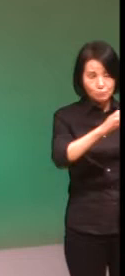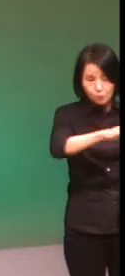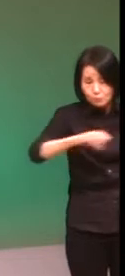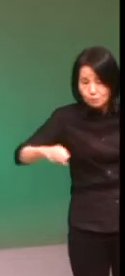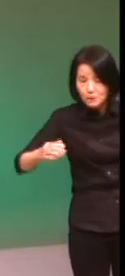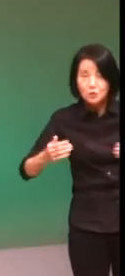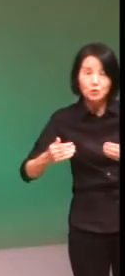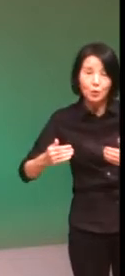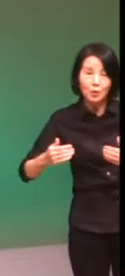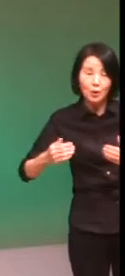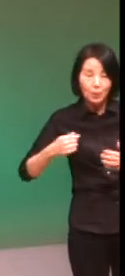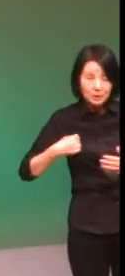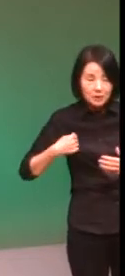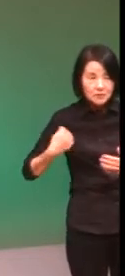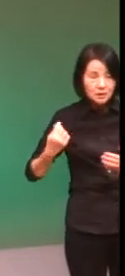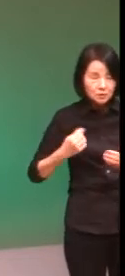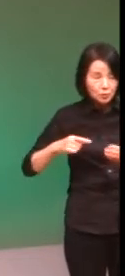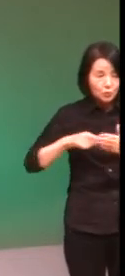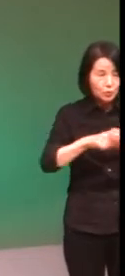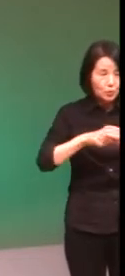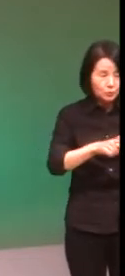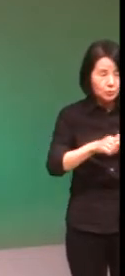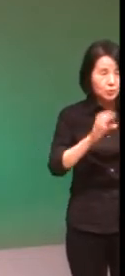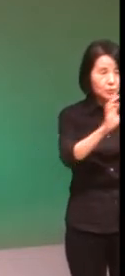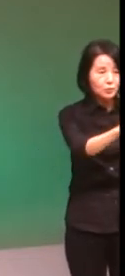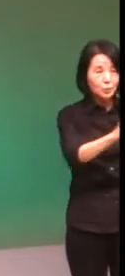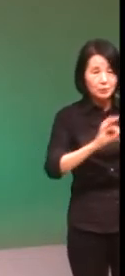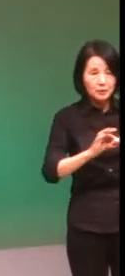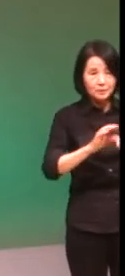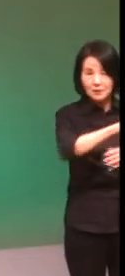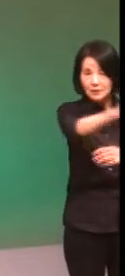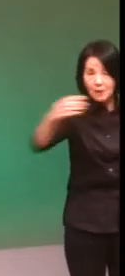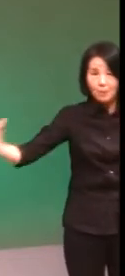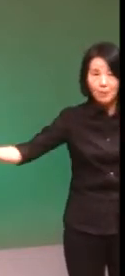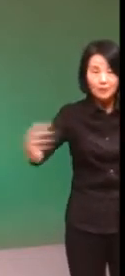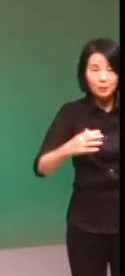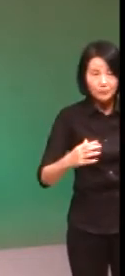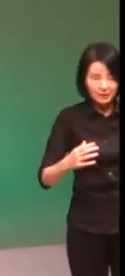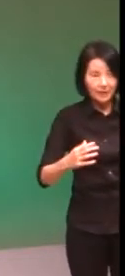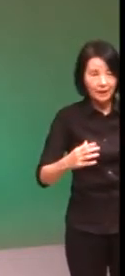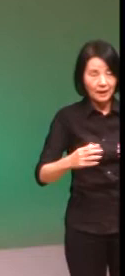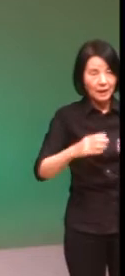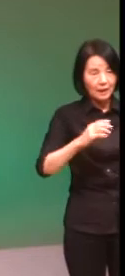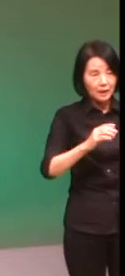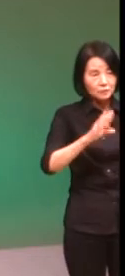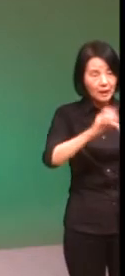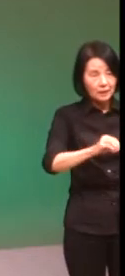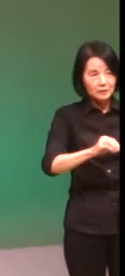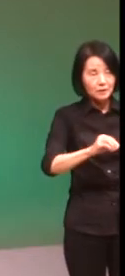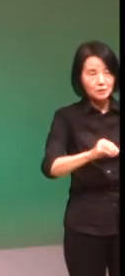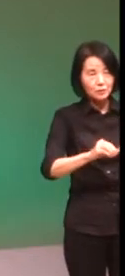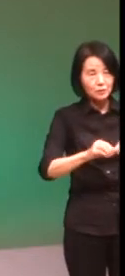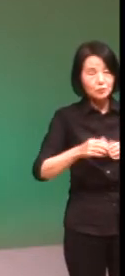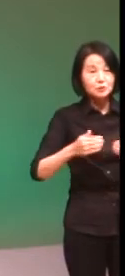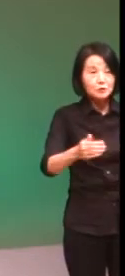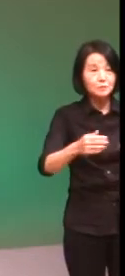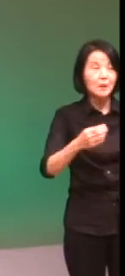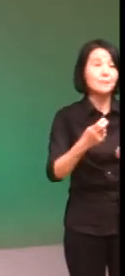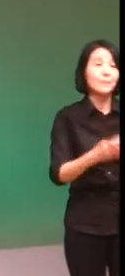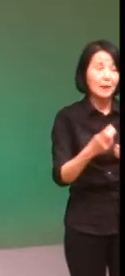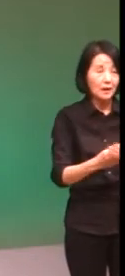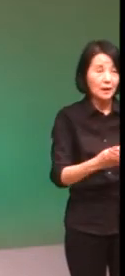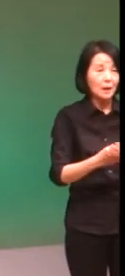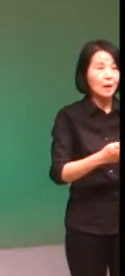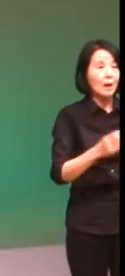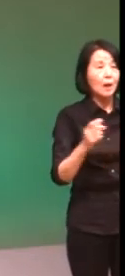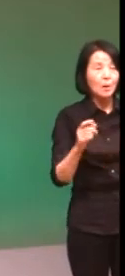in our quest to outlaw and eliminate nuclear weapons, including the financial sector. I made a small